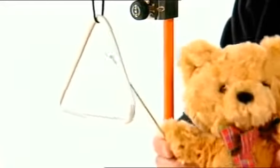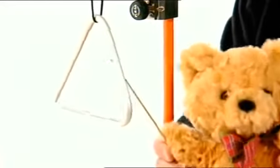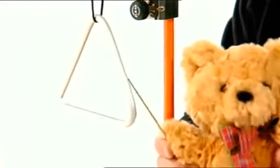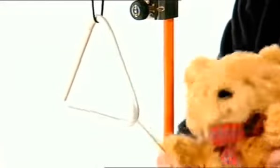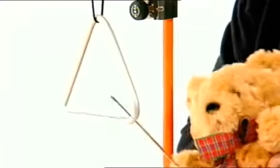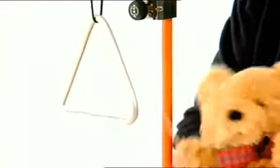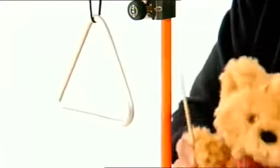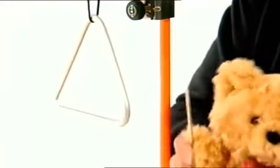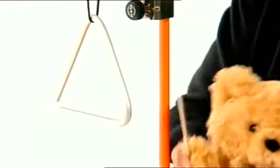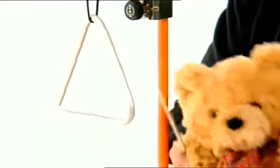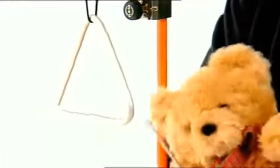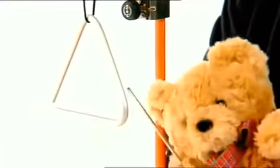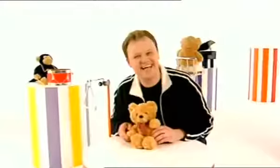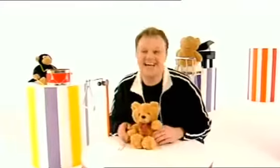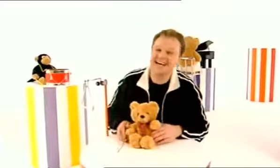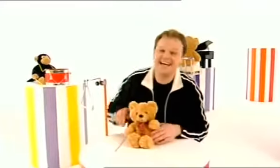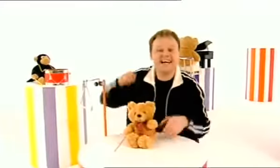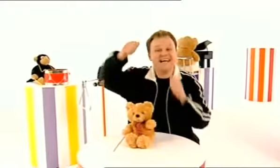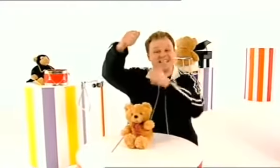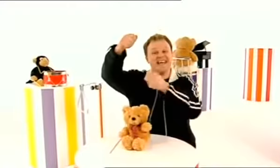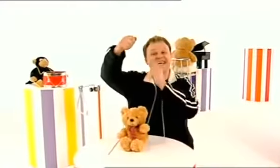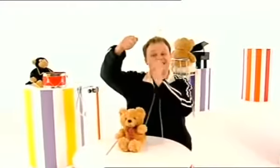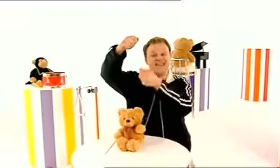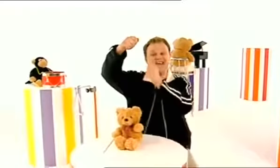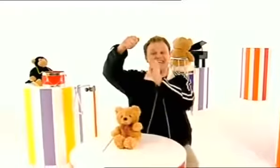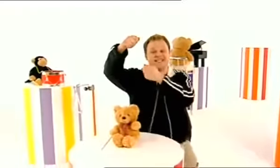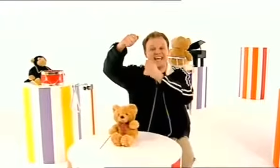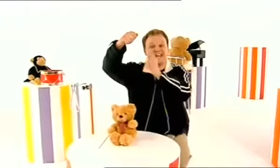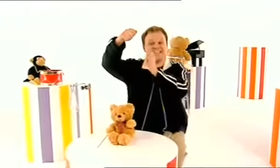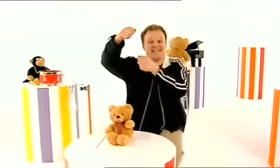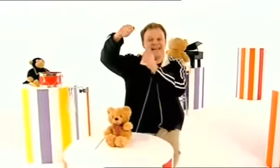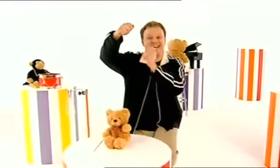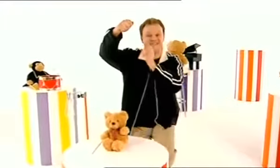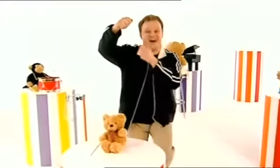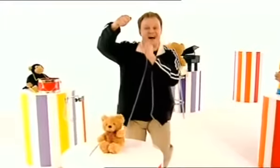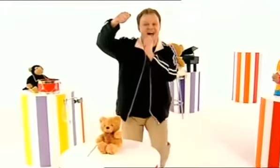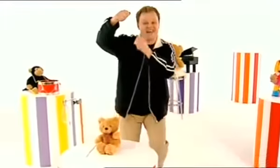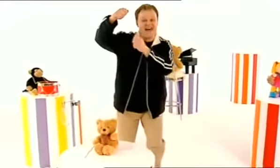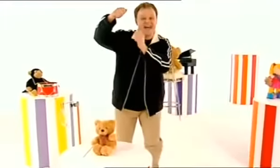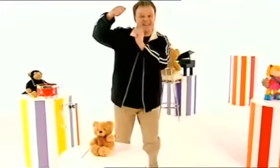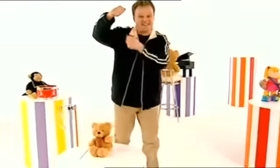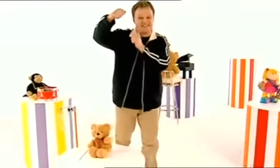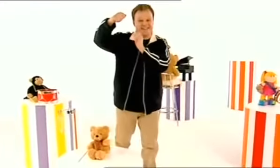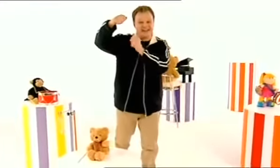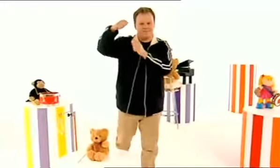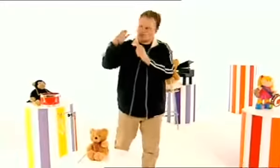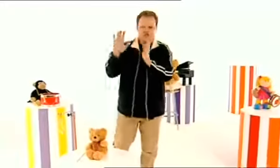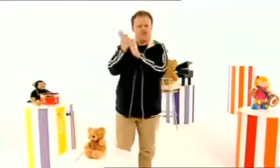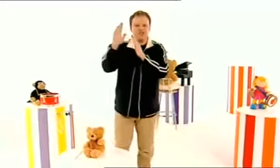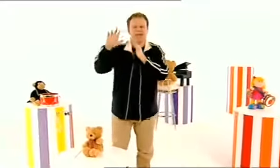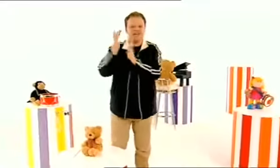on, make music. Ting, ting, ting, ting, triangle. Ching, ching,